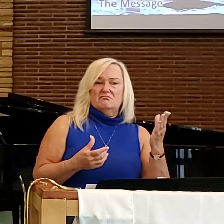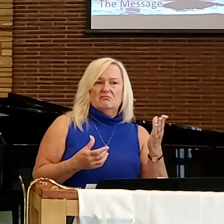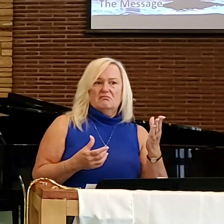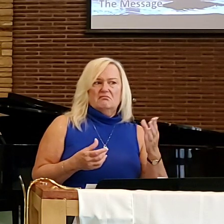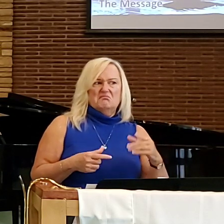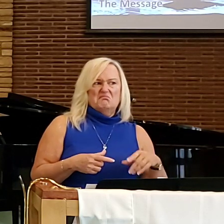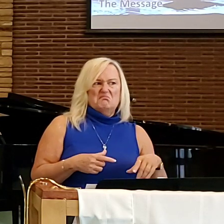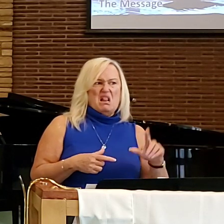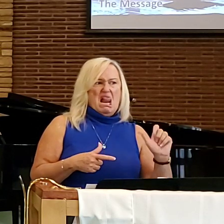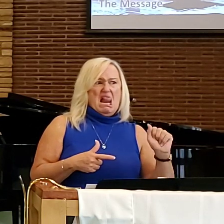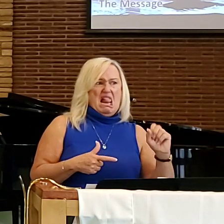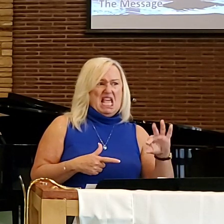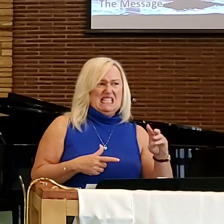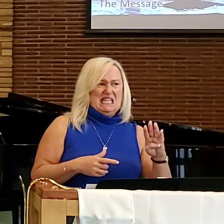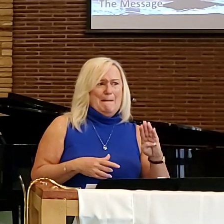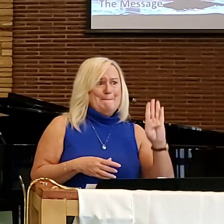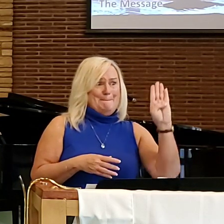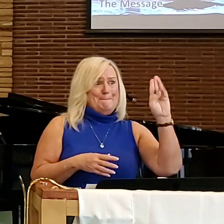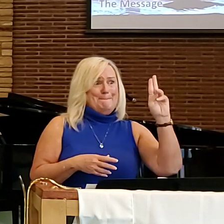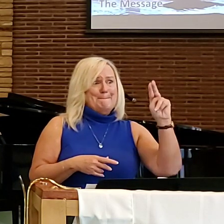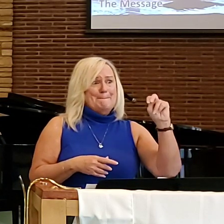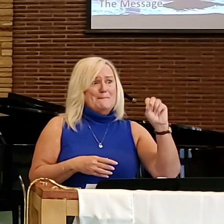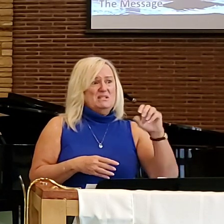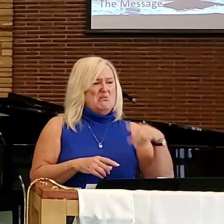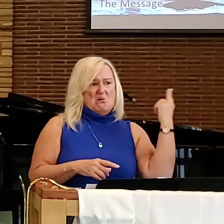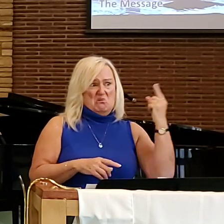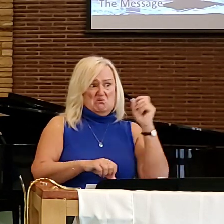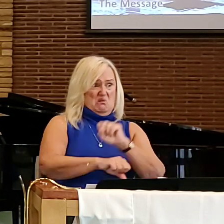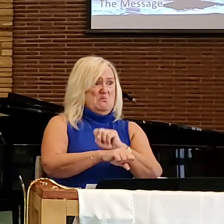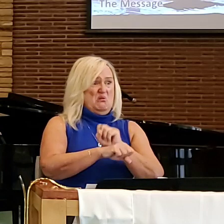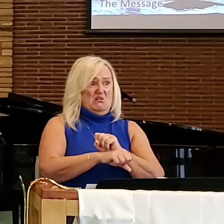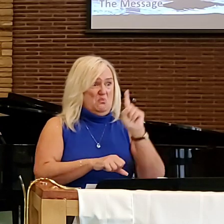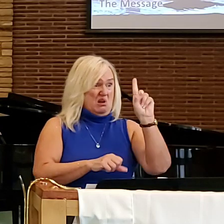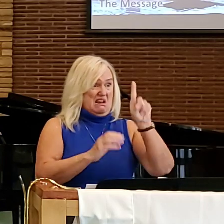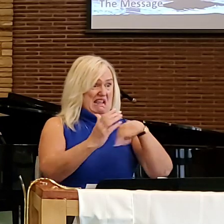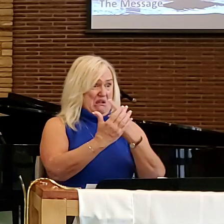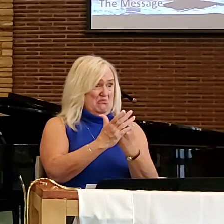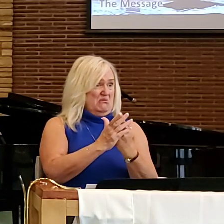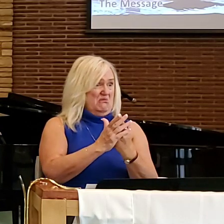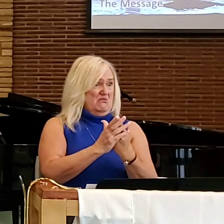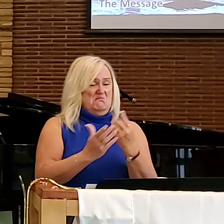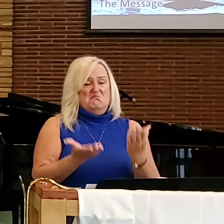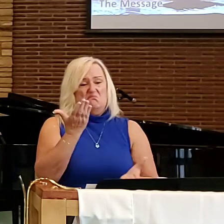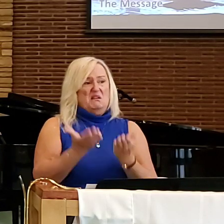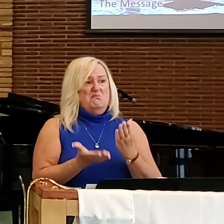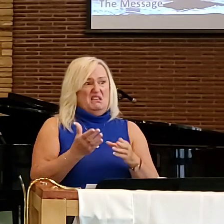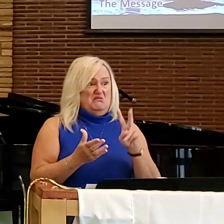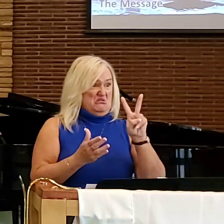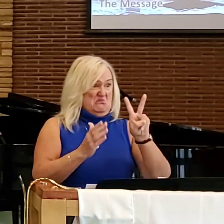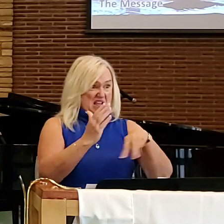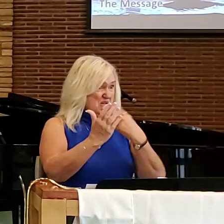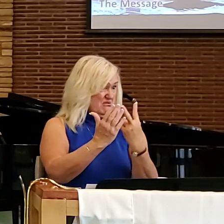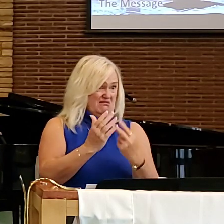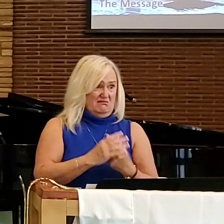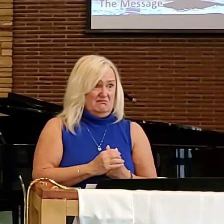lazy bums who only worked an hour or maybe a couple of